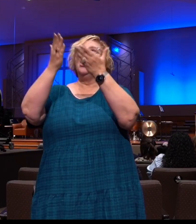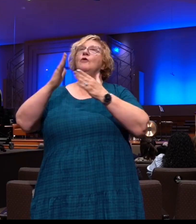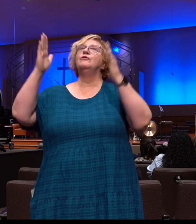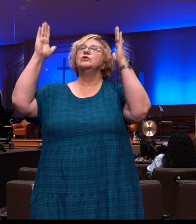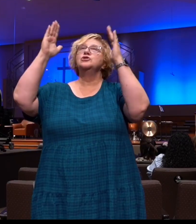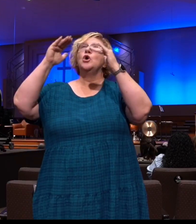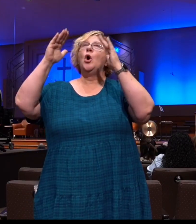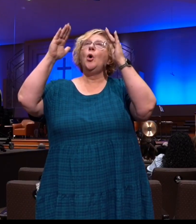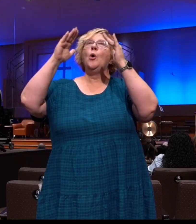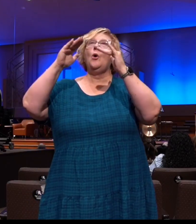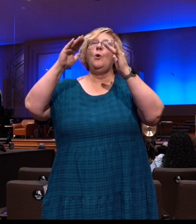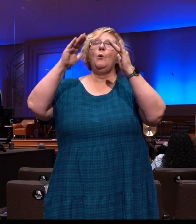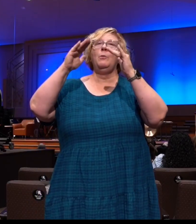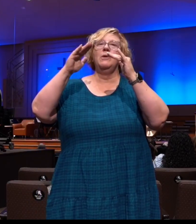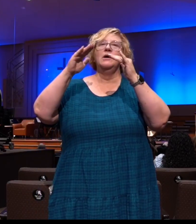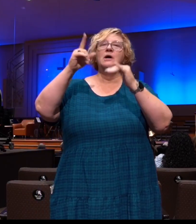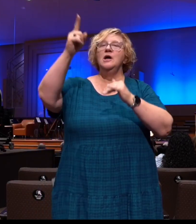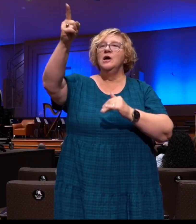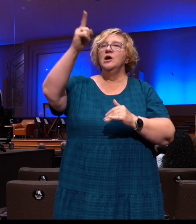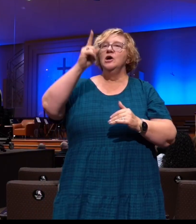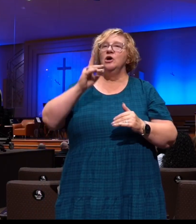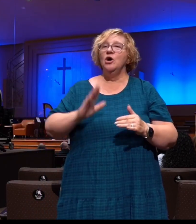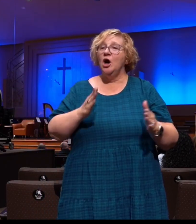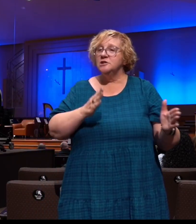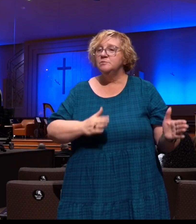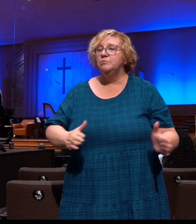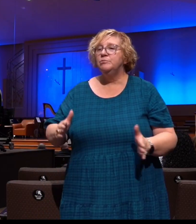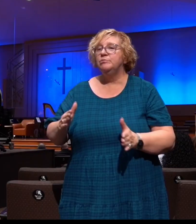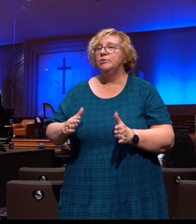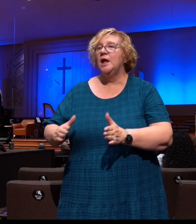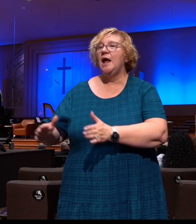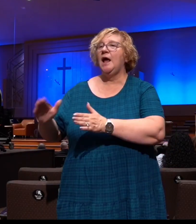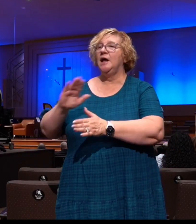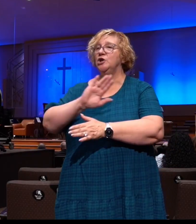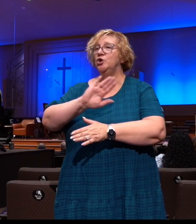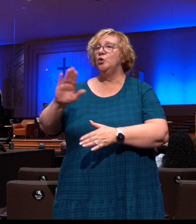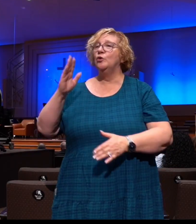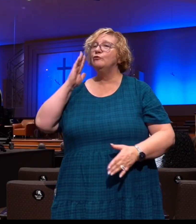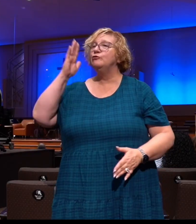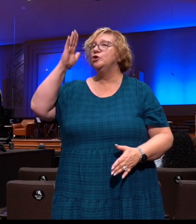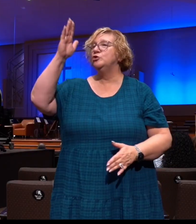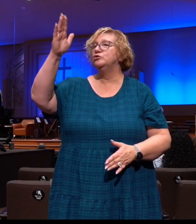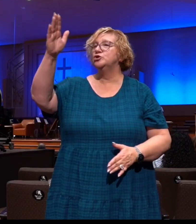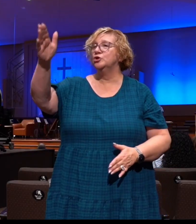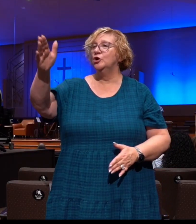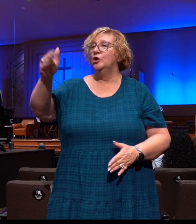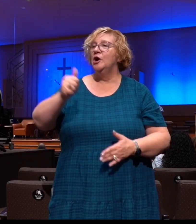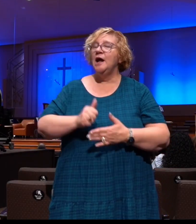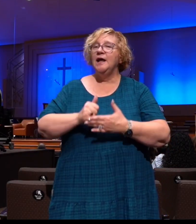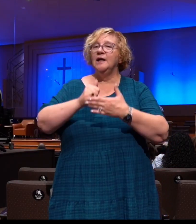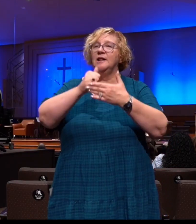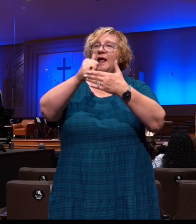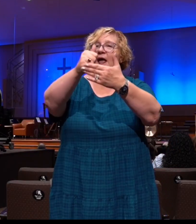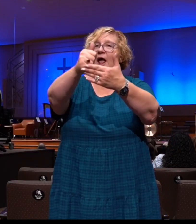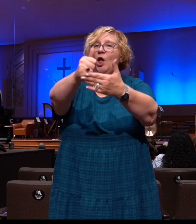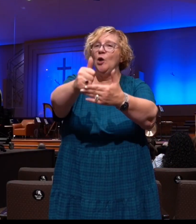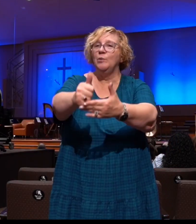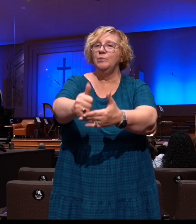breaking. God's plan, your tomorrows. He'll see you through